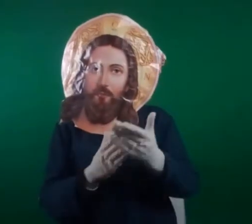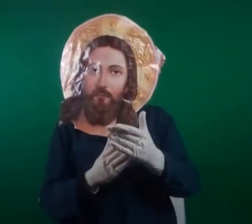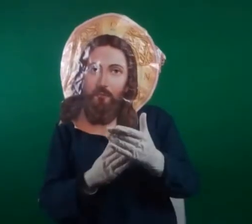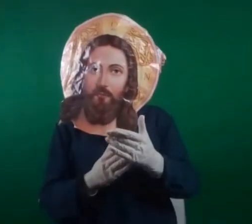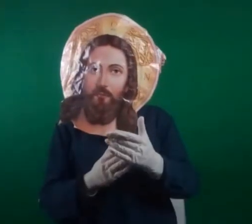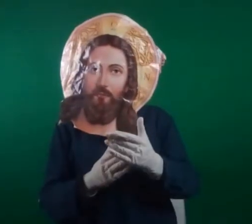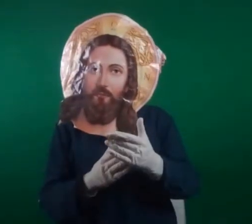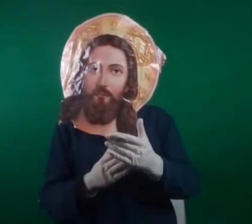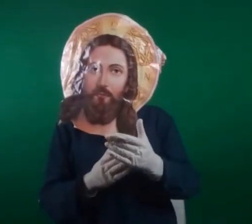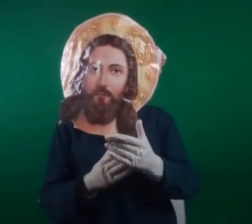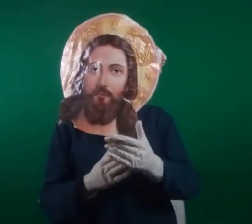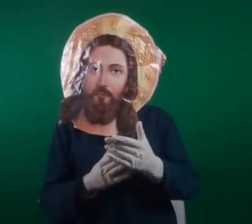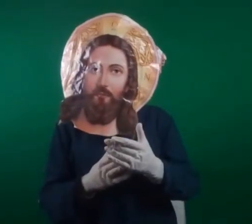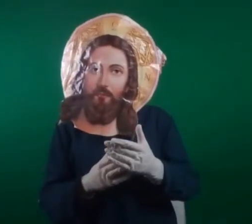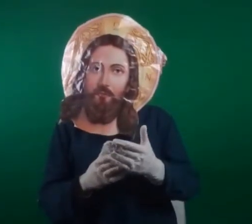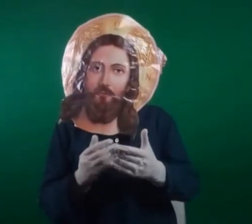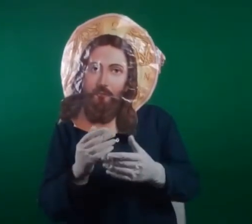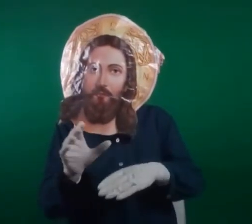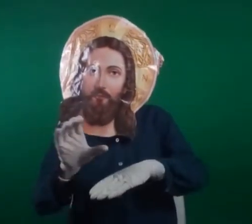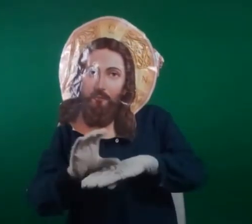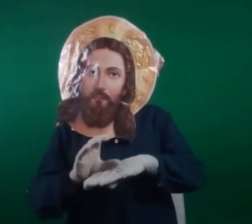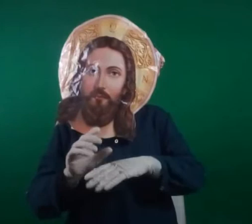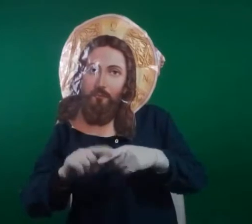For some religions and cults, there is great taboo